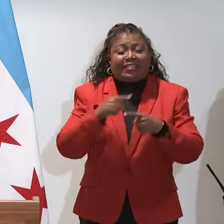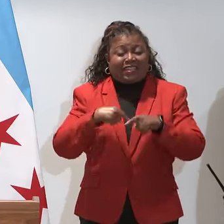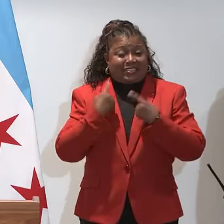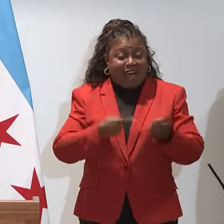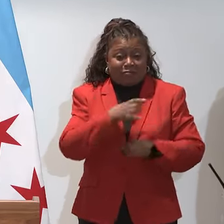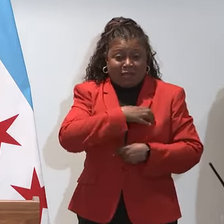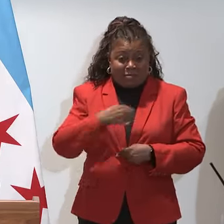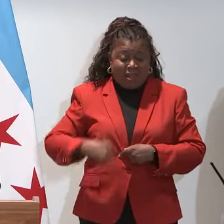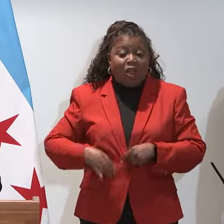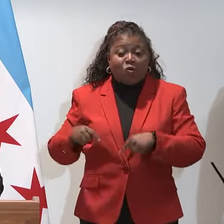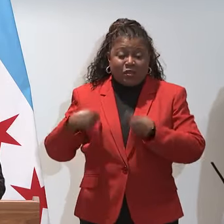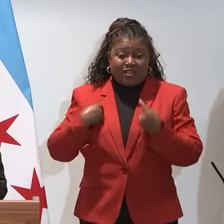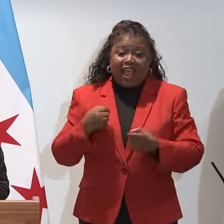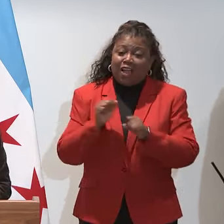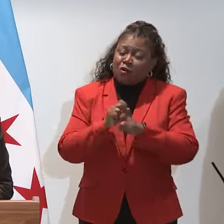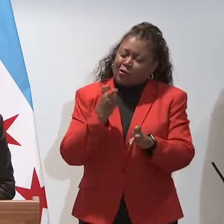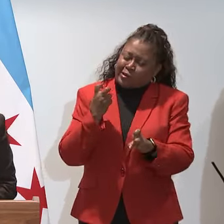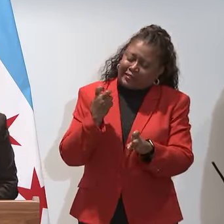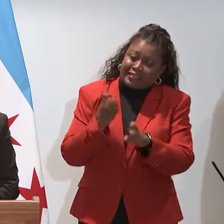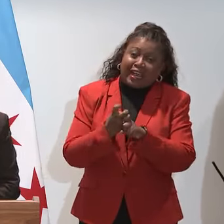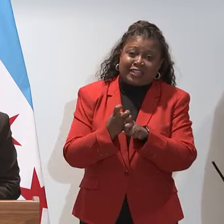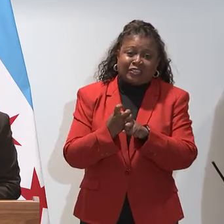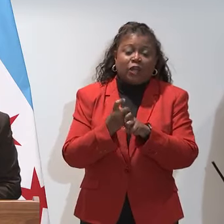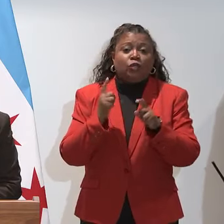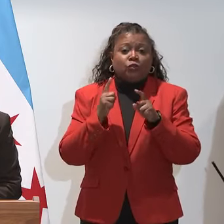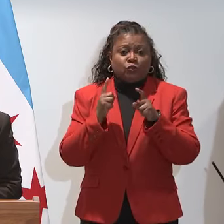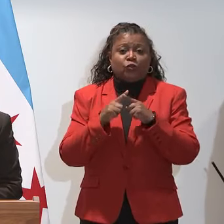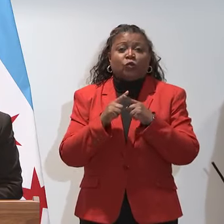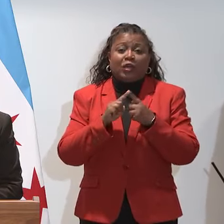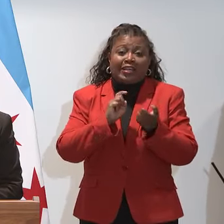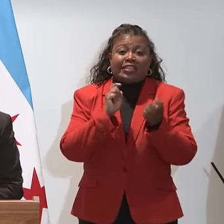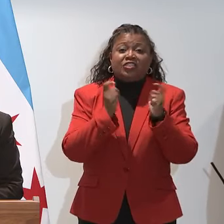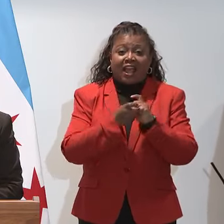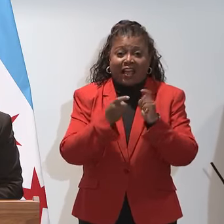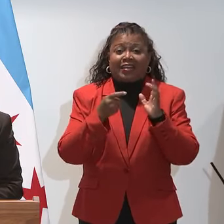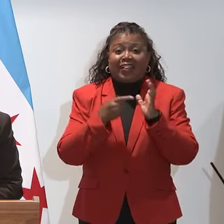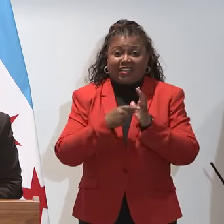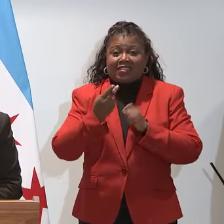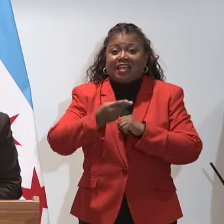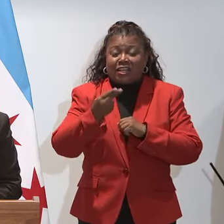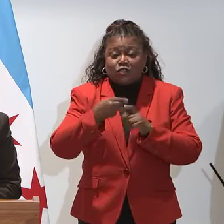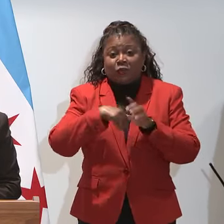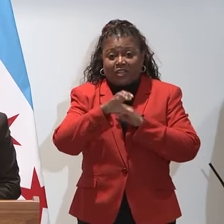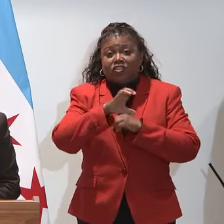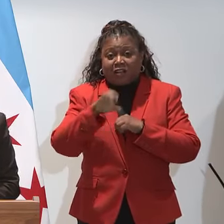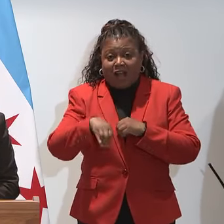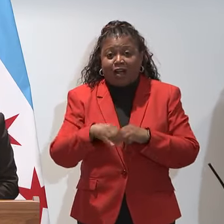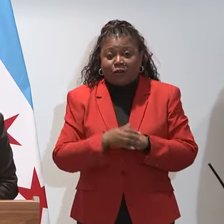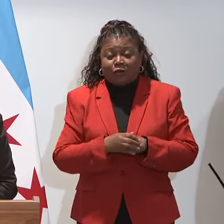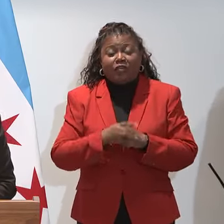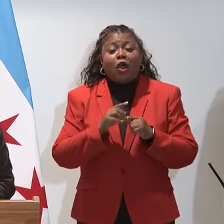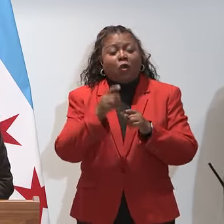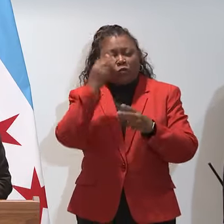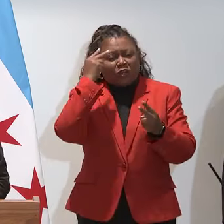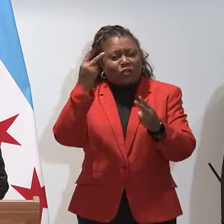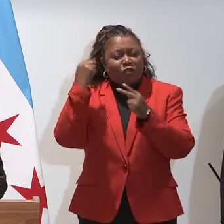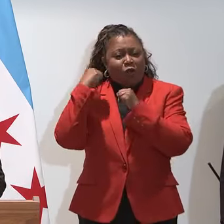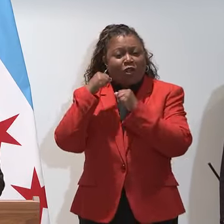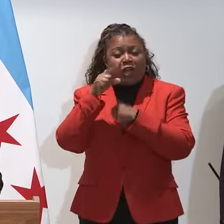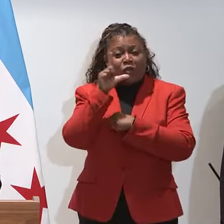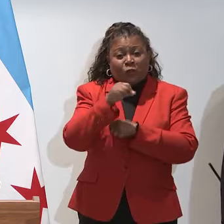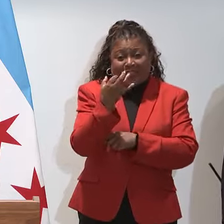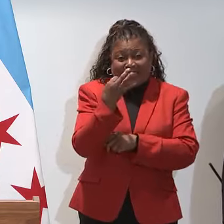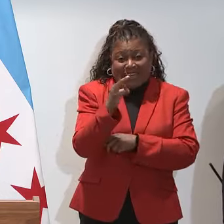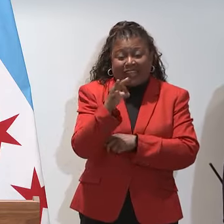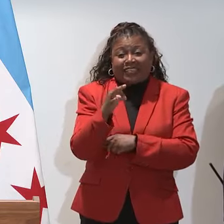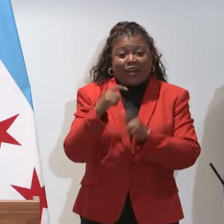I've been mayor, we have worked diligently to change this history in Chicago. Recall that in